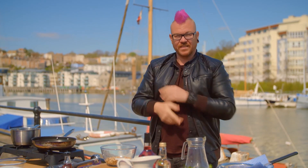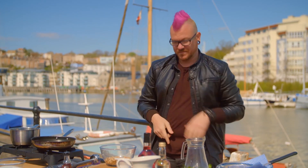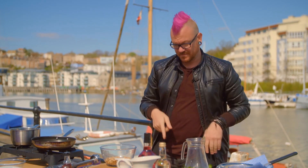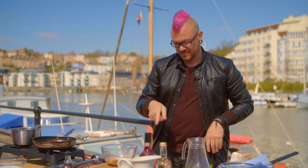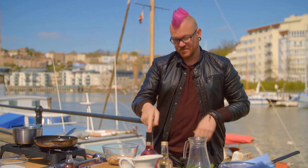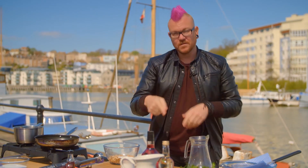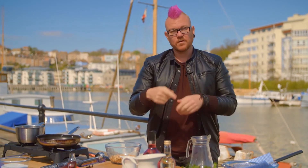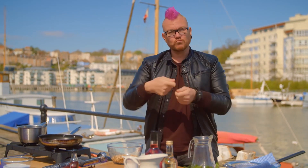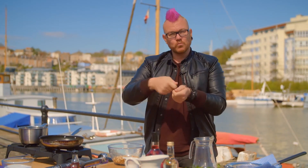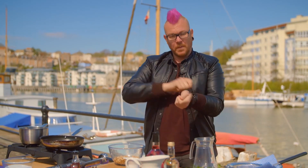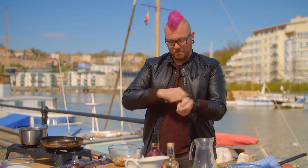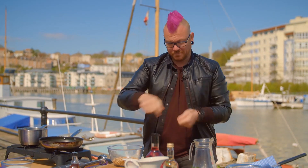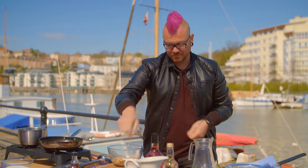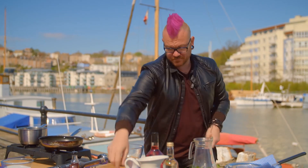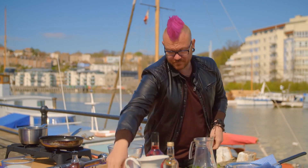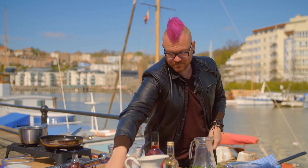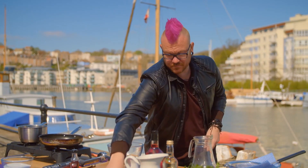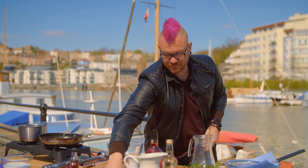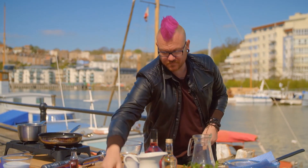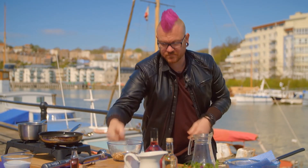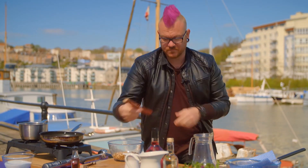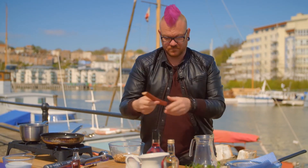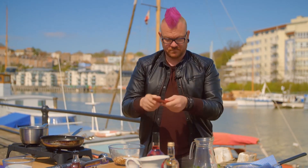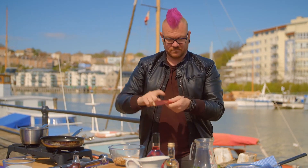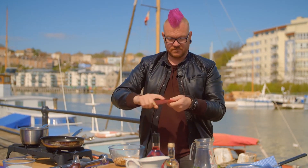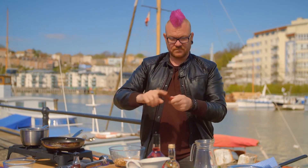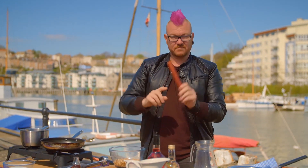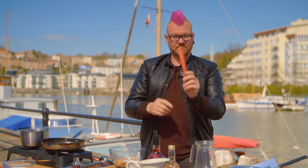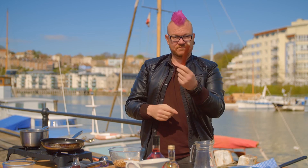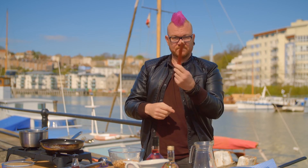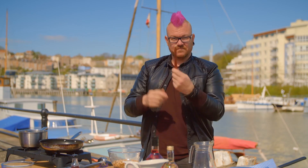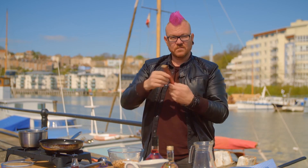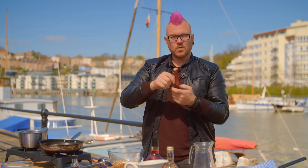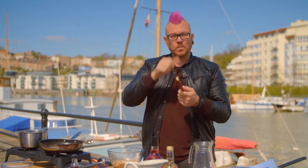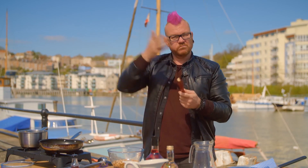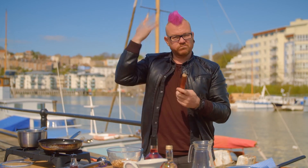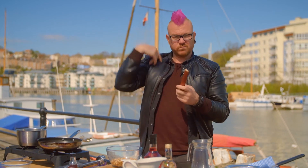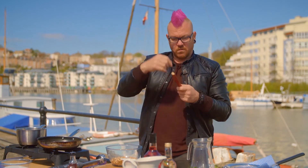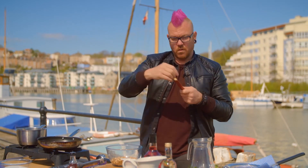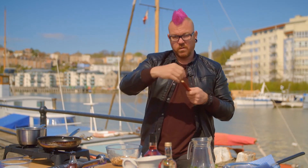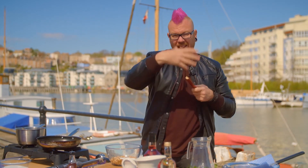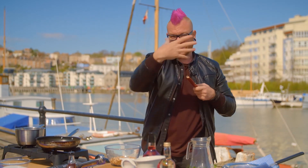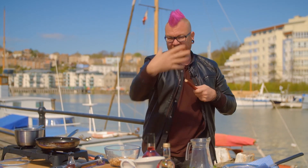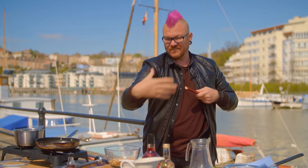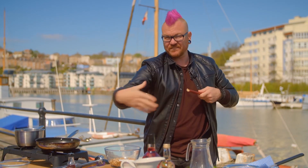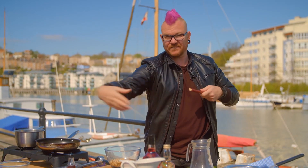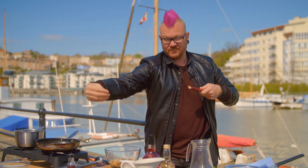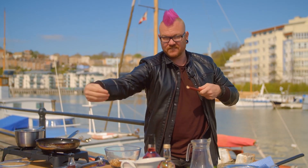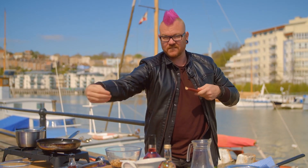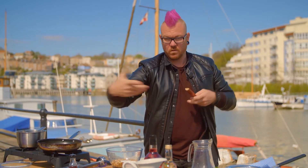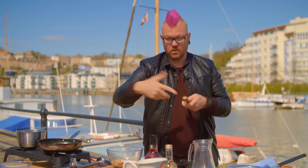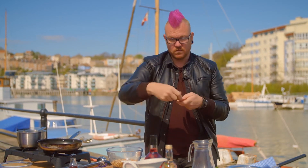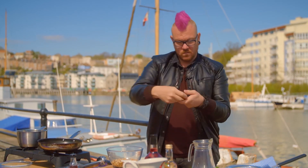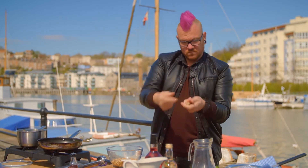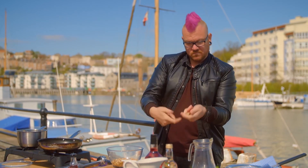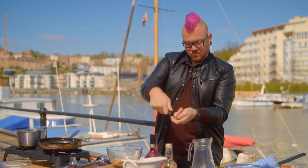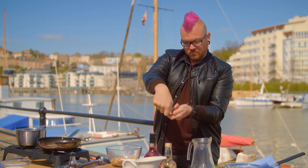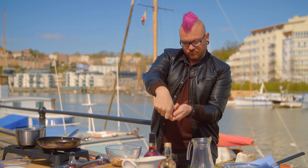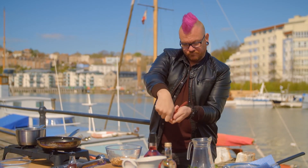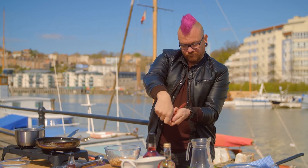so I didn't damage his crop. Here's the rhubarb. It would have had a large leaf at the top before. You remove that